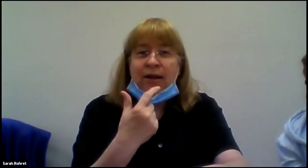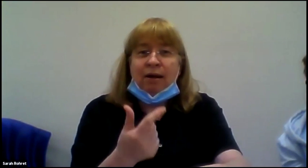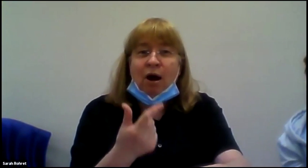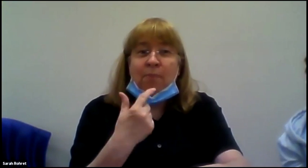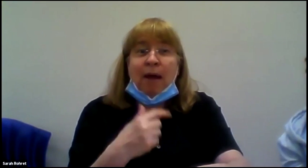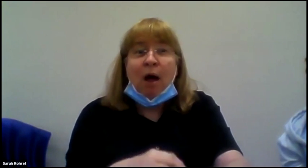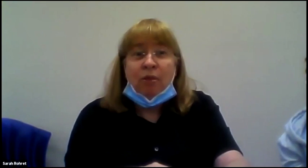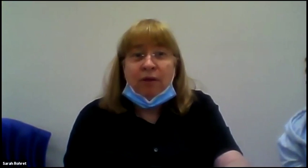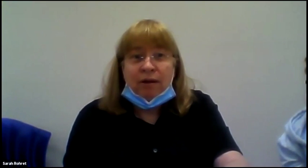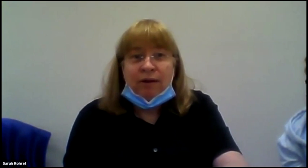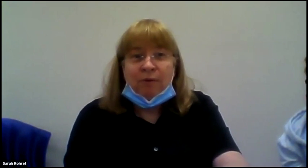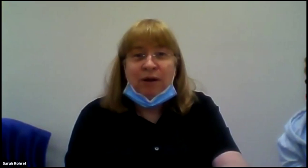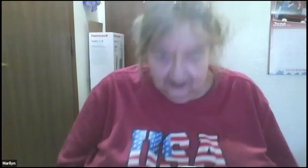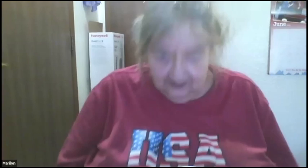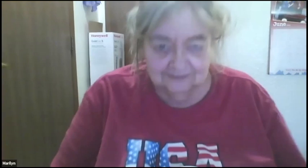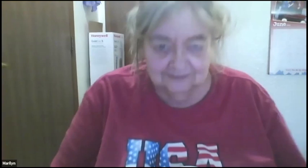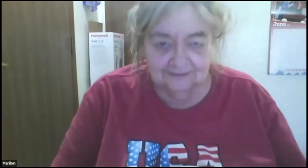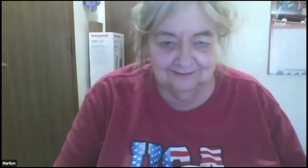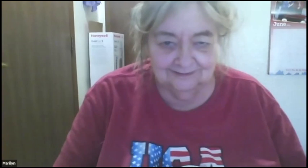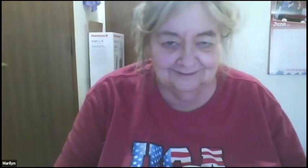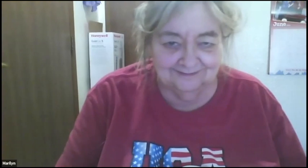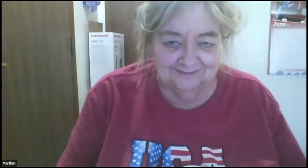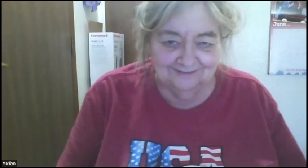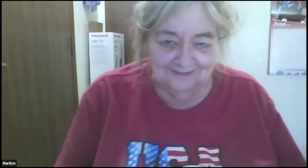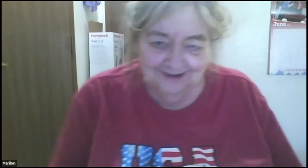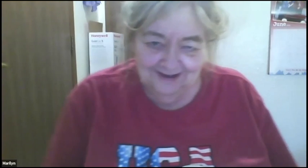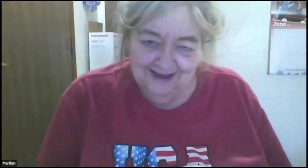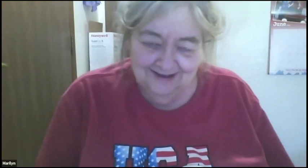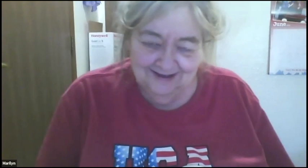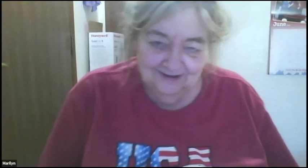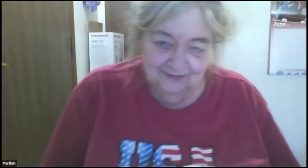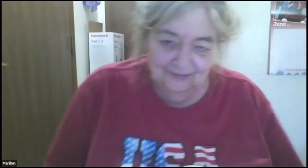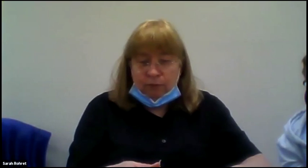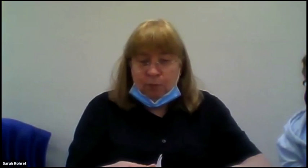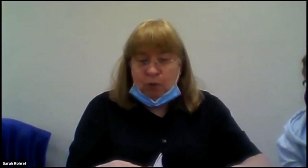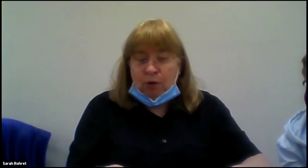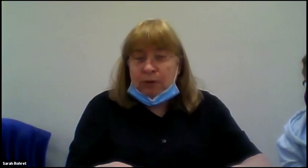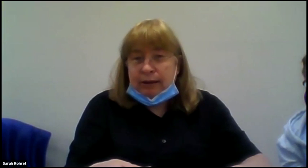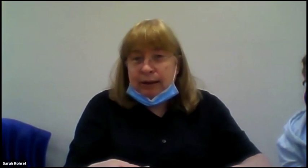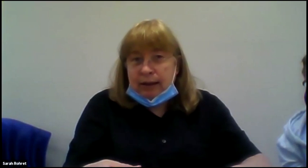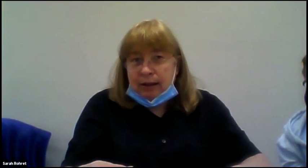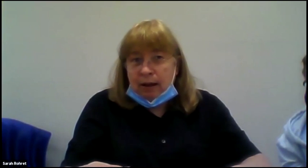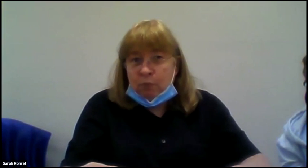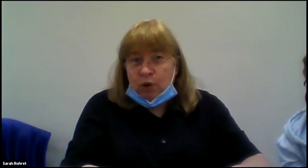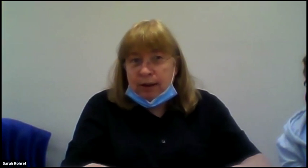our mouth. yeah. We sat there with our mouth open. We had cousins from Oklahoma City come once.